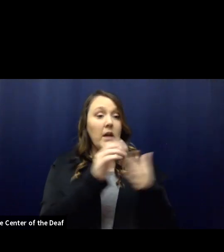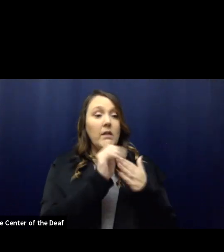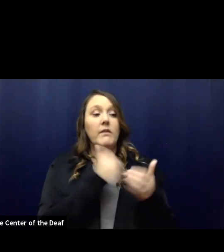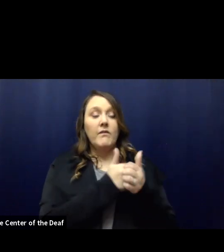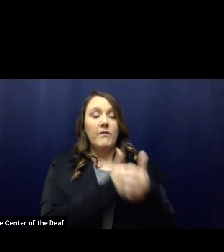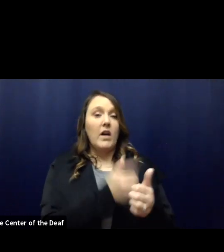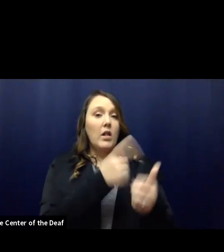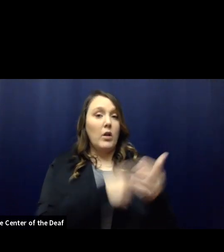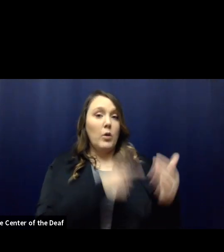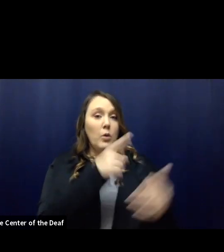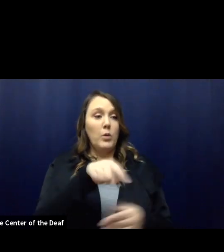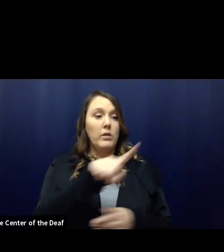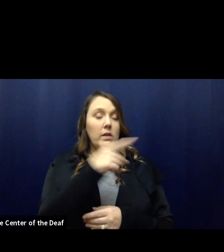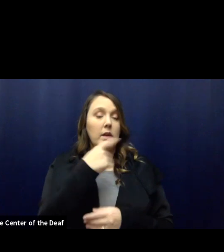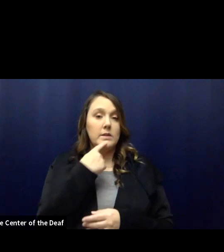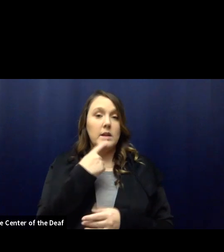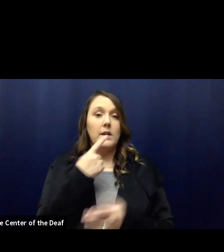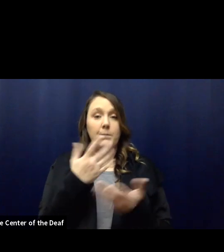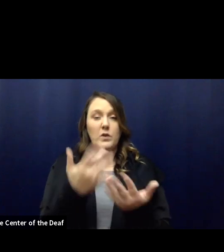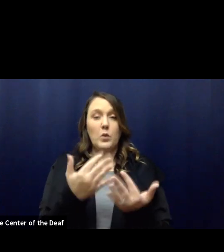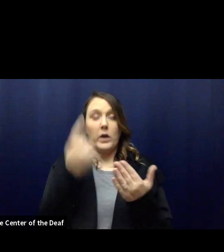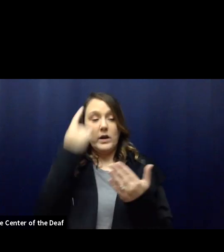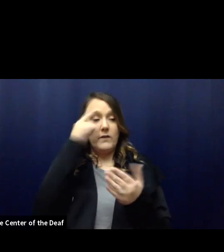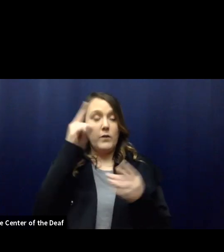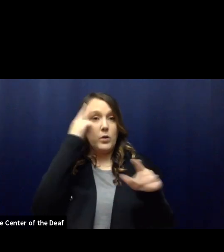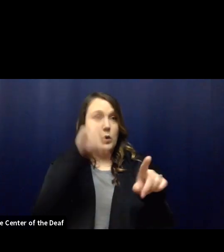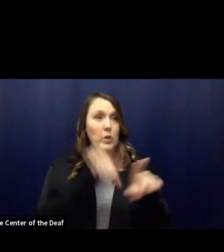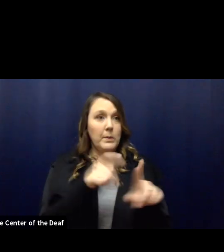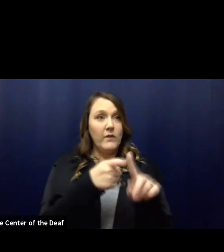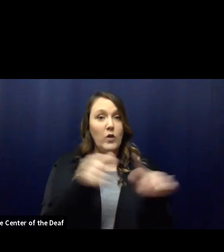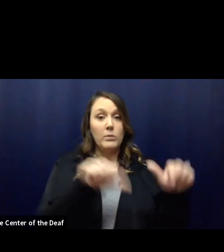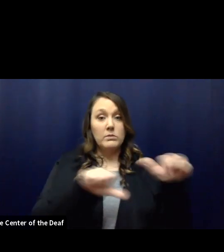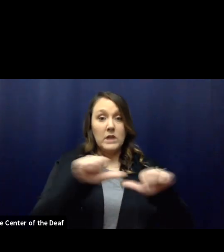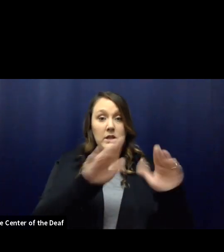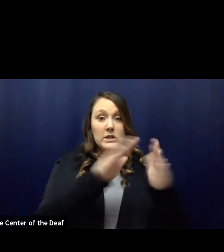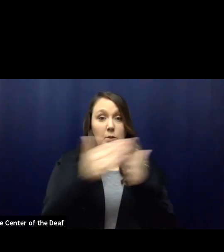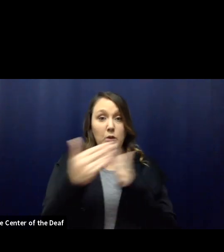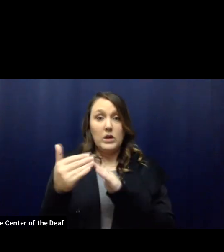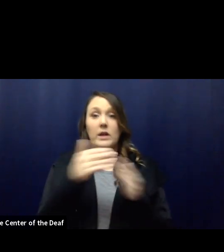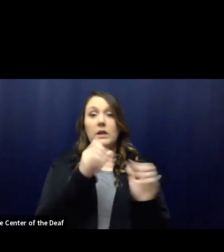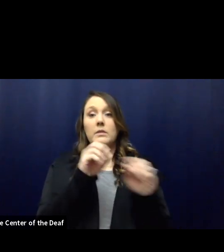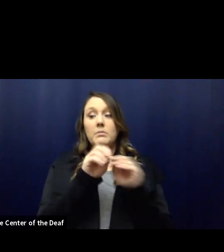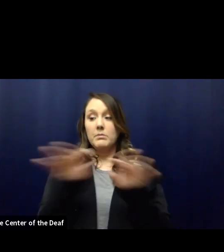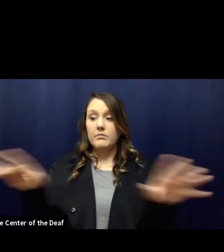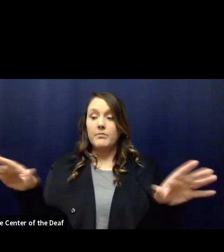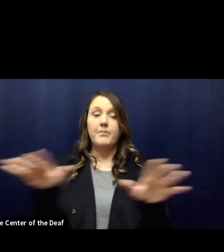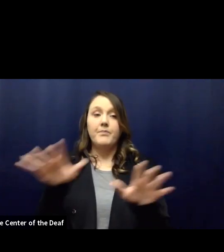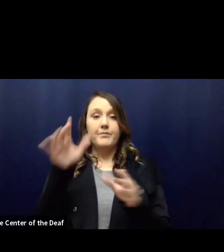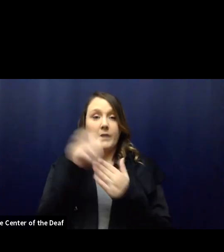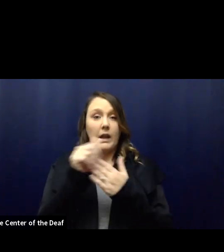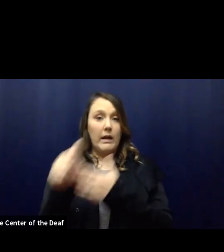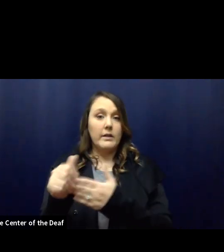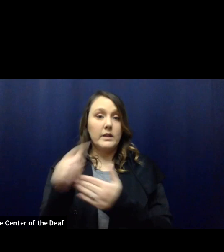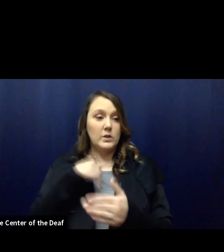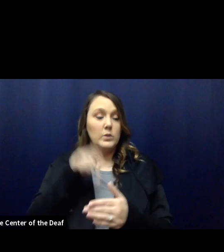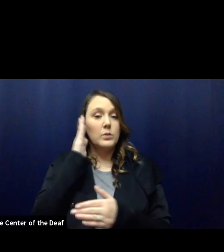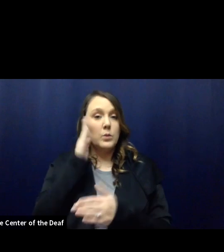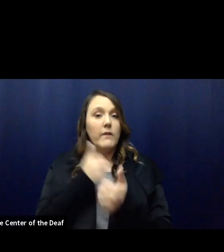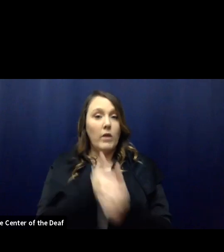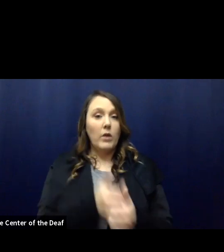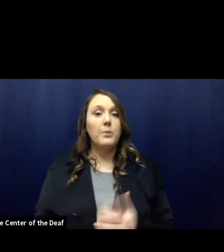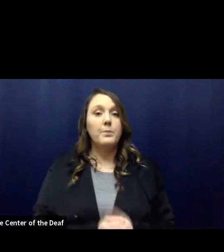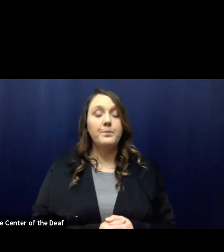on consensus from the scientific community and for them to push out their guidance based on that. The next question is